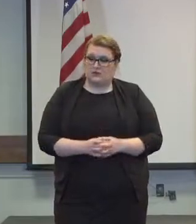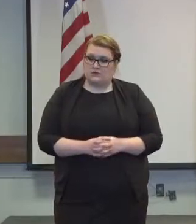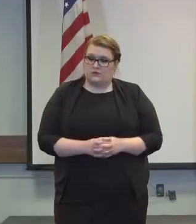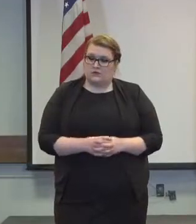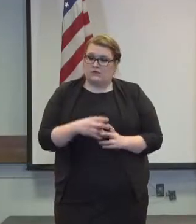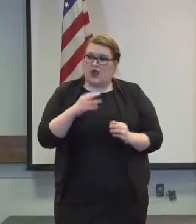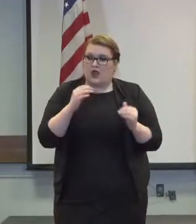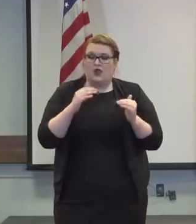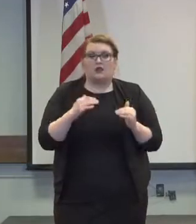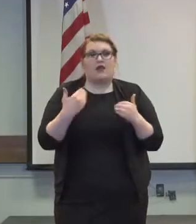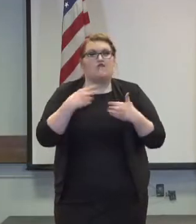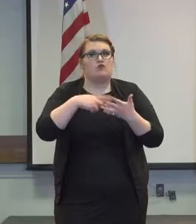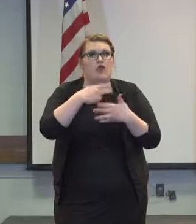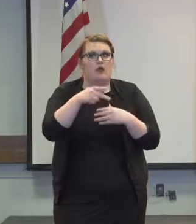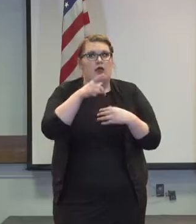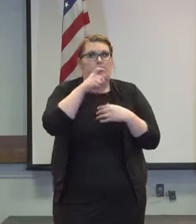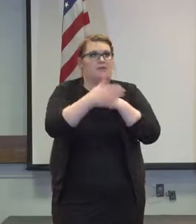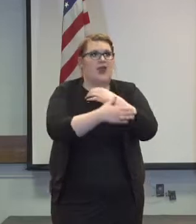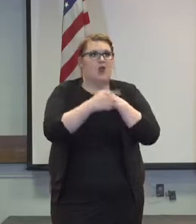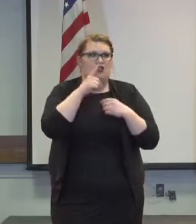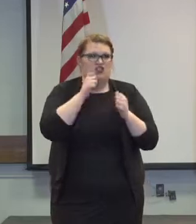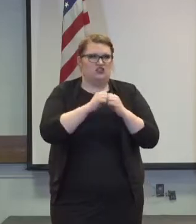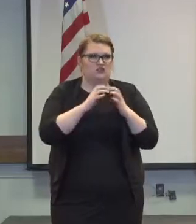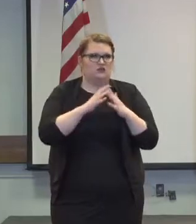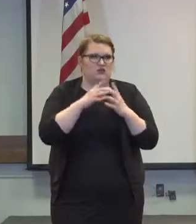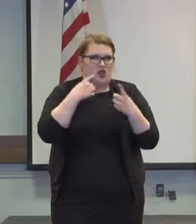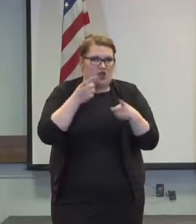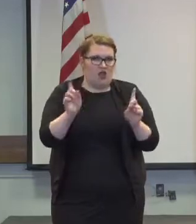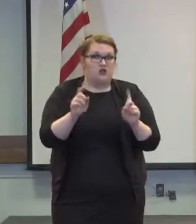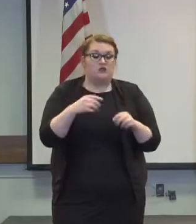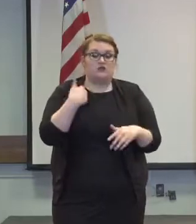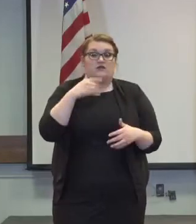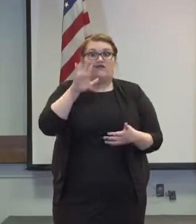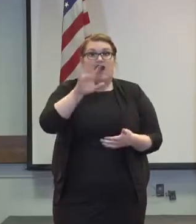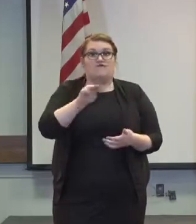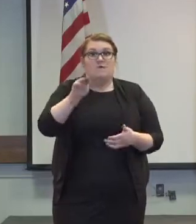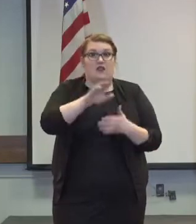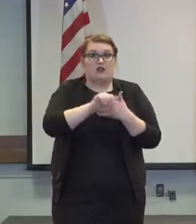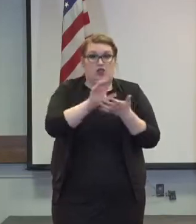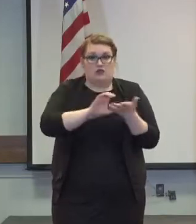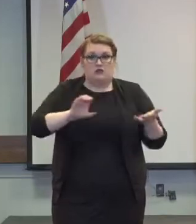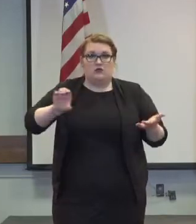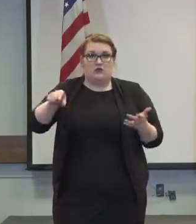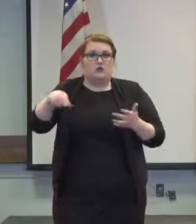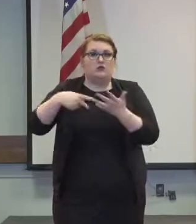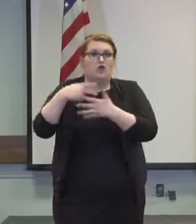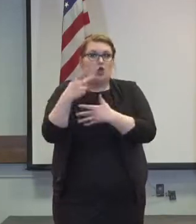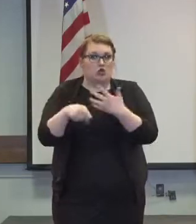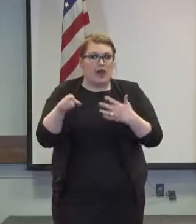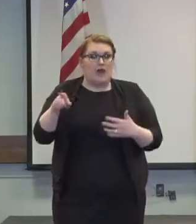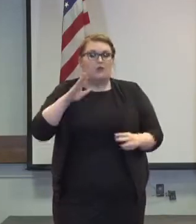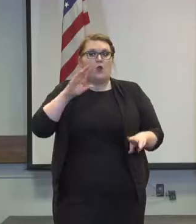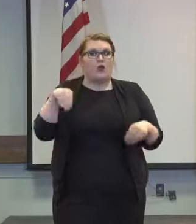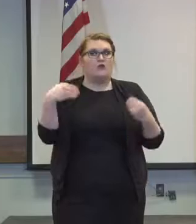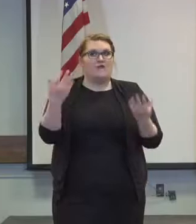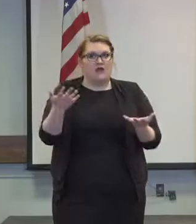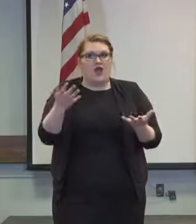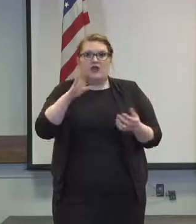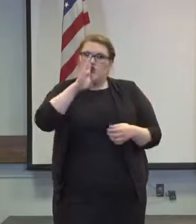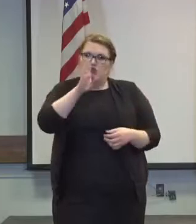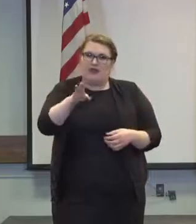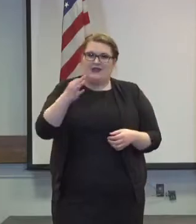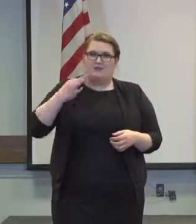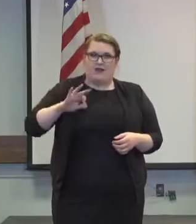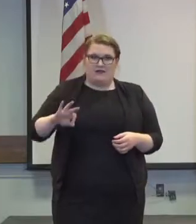And then there's the program that the county announced. We are putting $5 million into a program that will provide direct